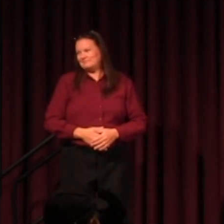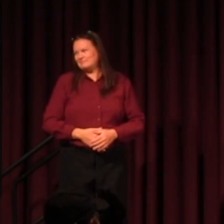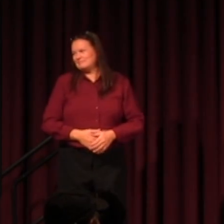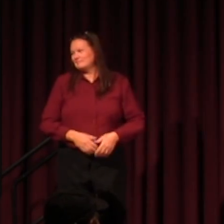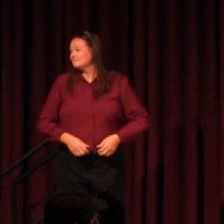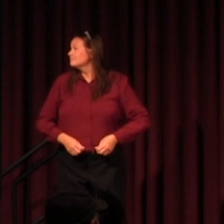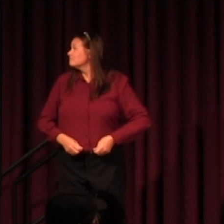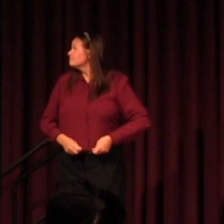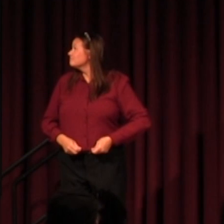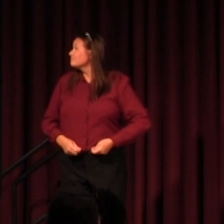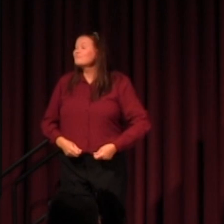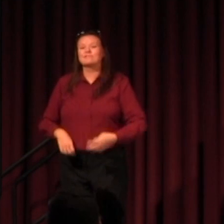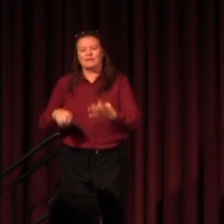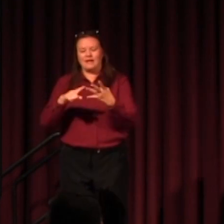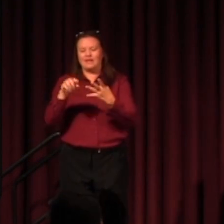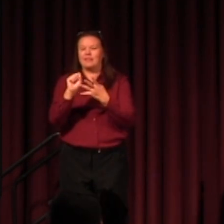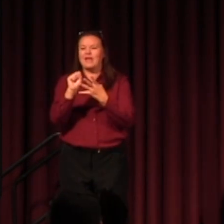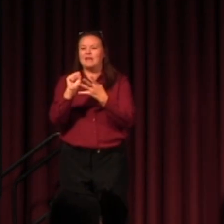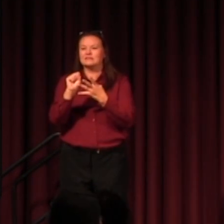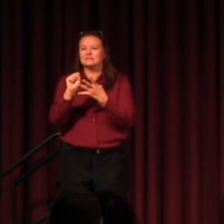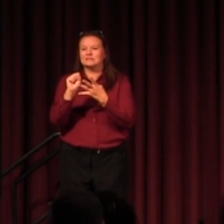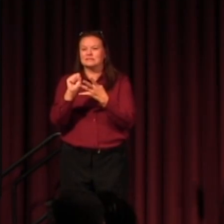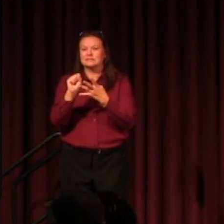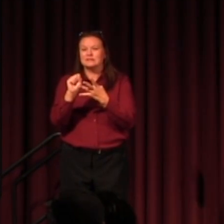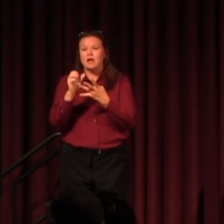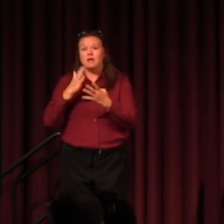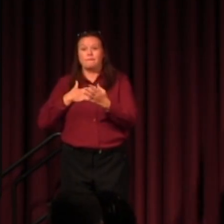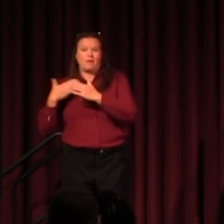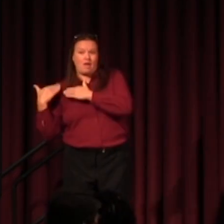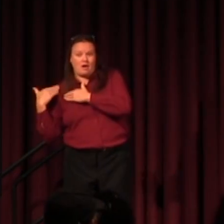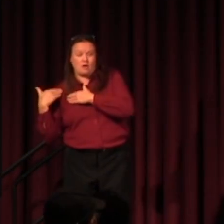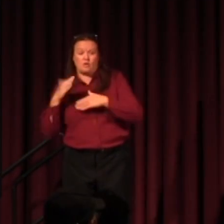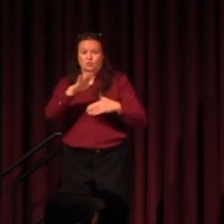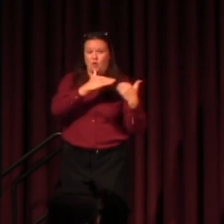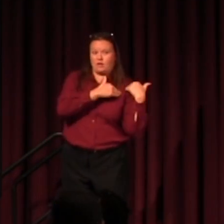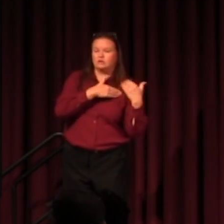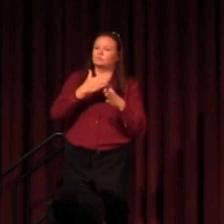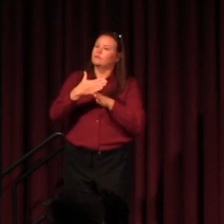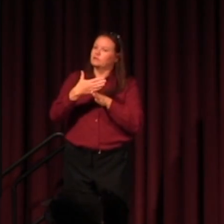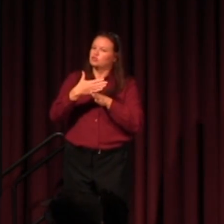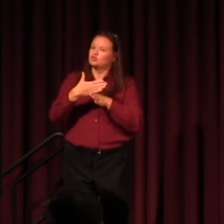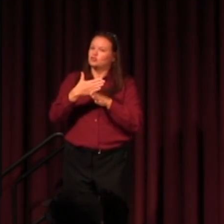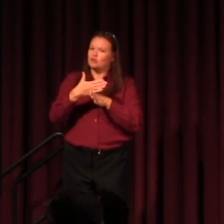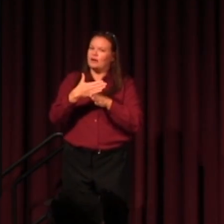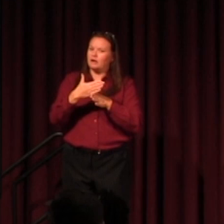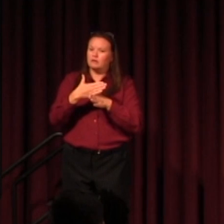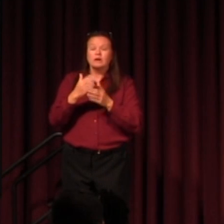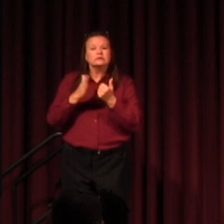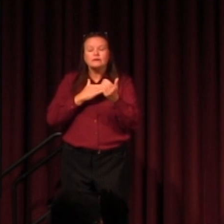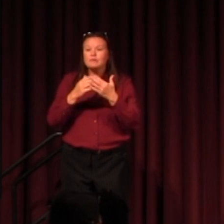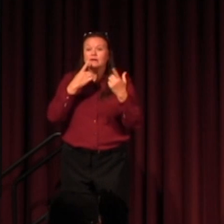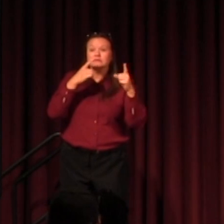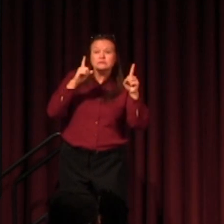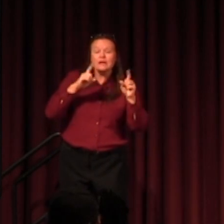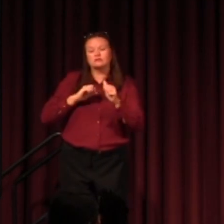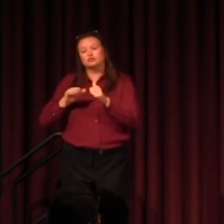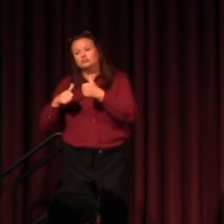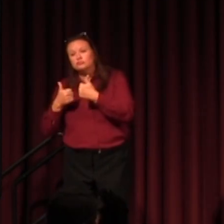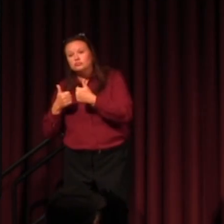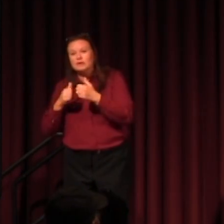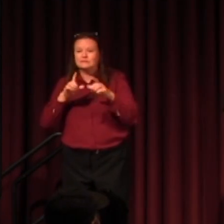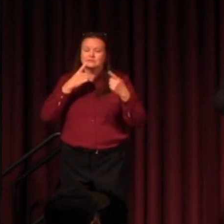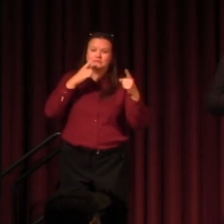S is shared accountability. We collectively own our successes, challenges, and learnings.